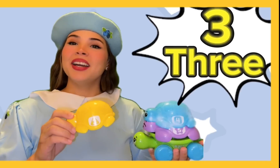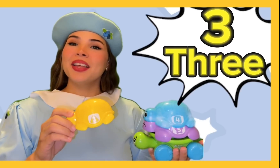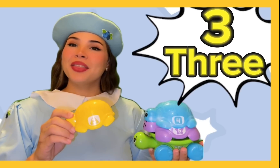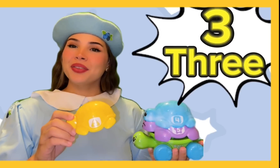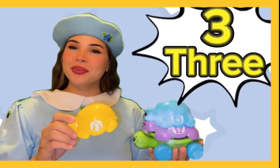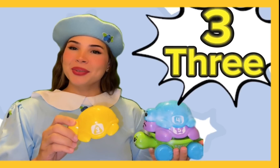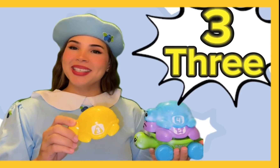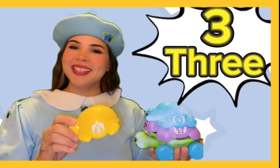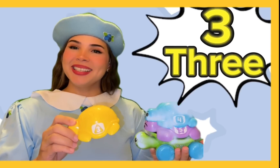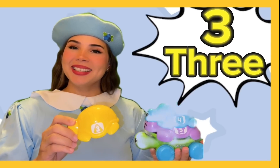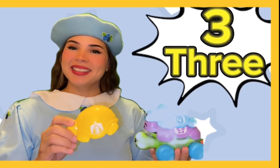3.